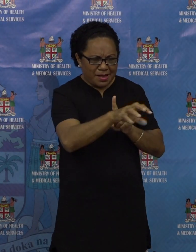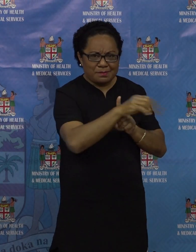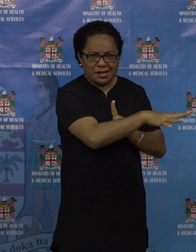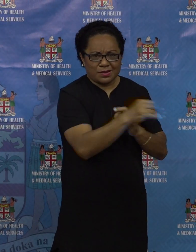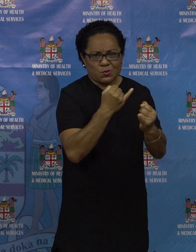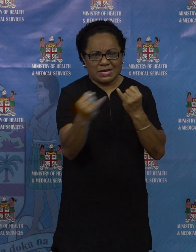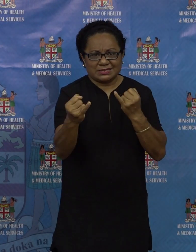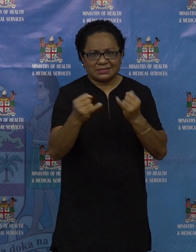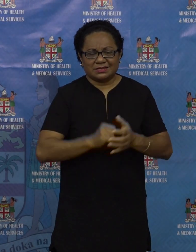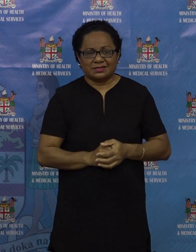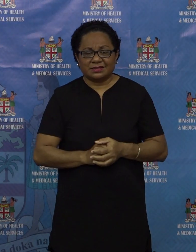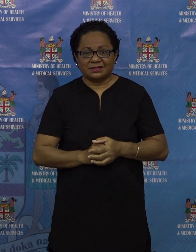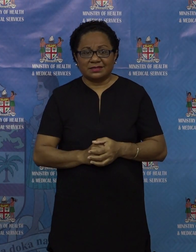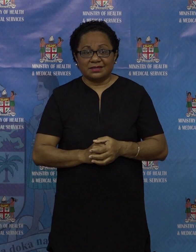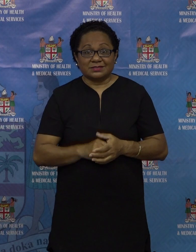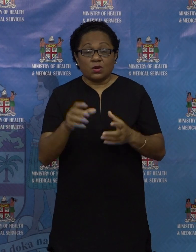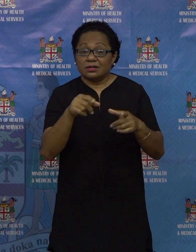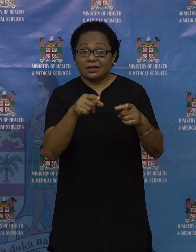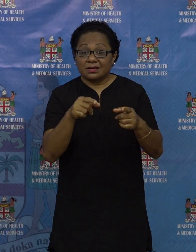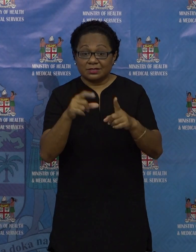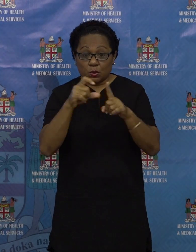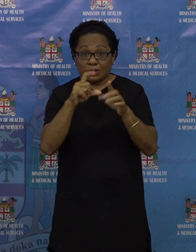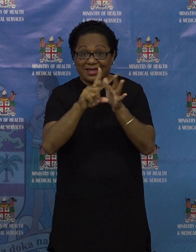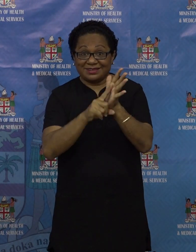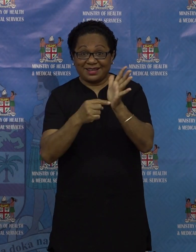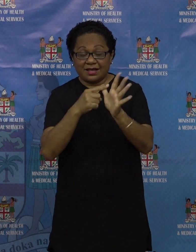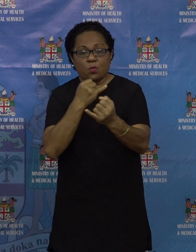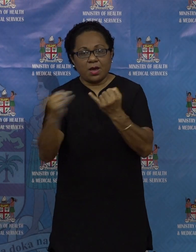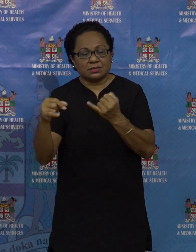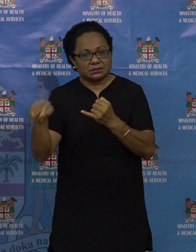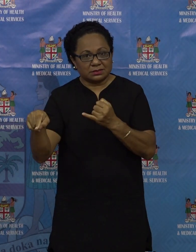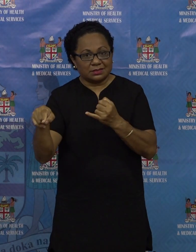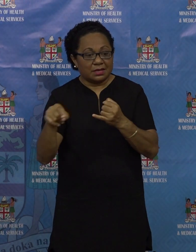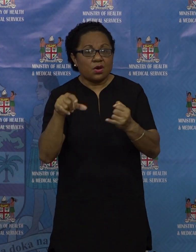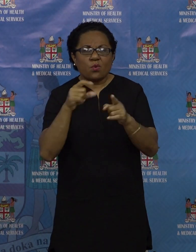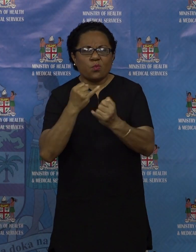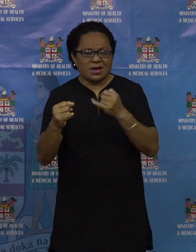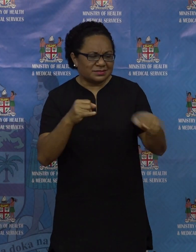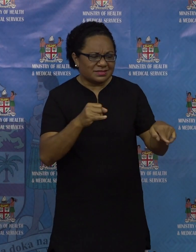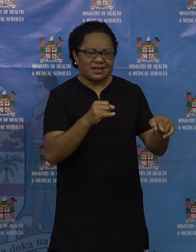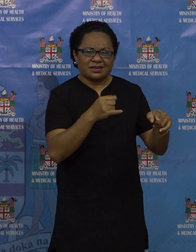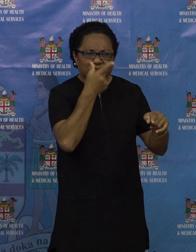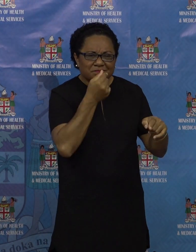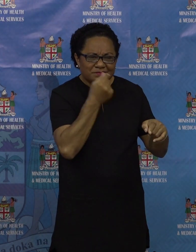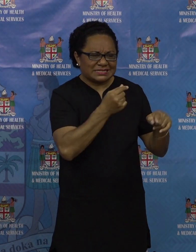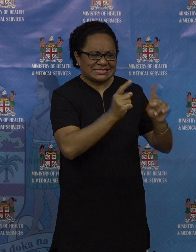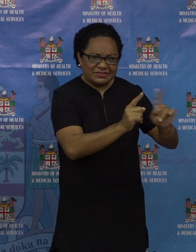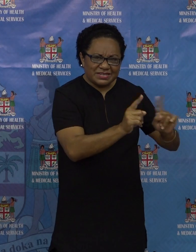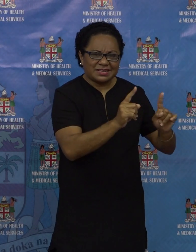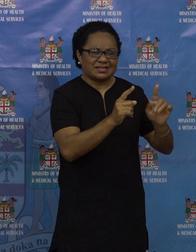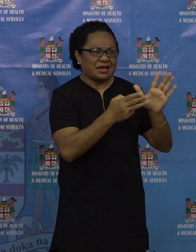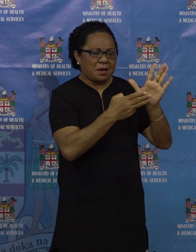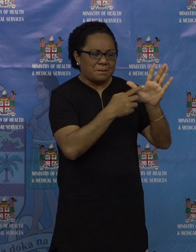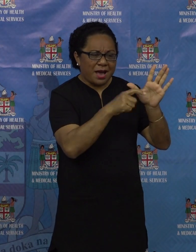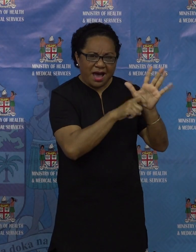It is more transmissible than the common cold or influenza. It is more transmissible than smallpox, MERS, SARS,